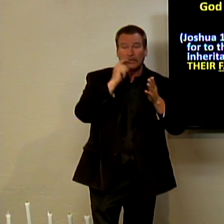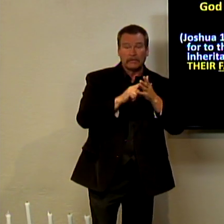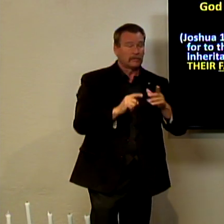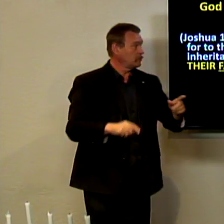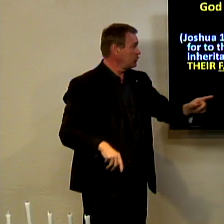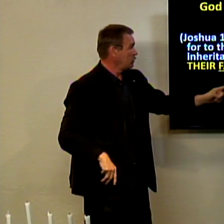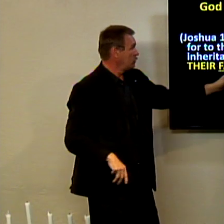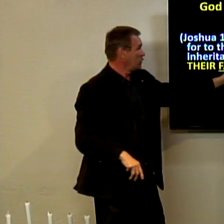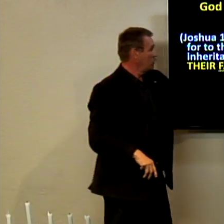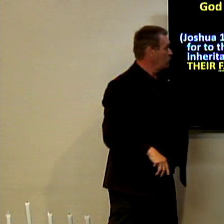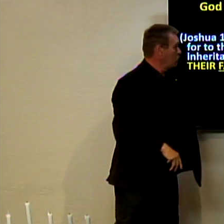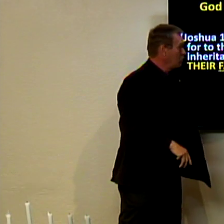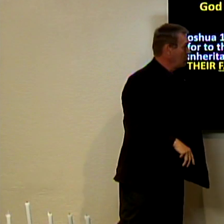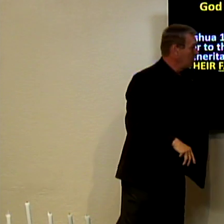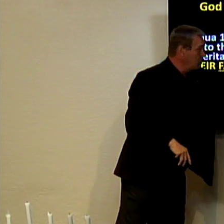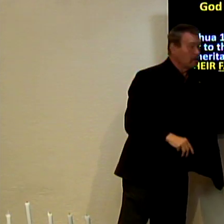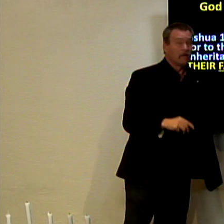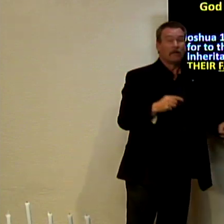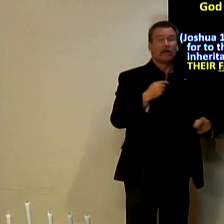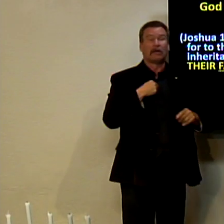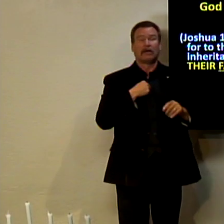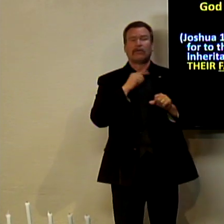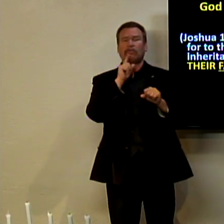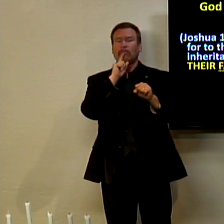All of these people have been saying,